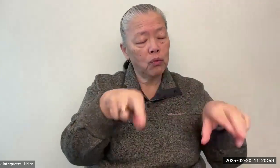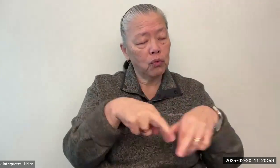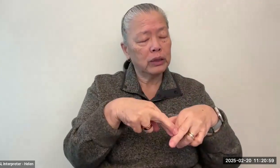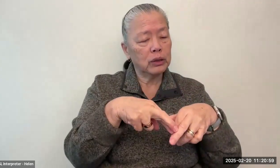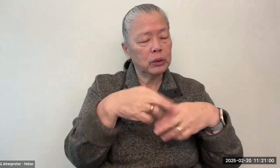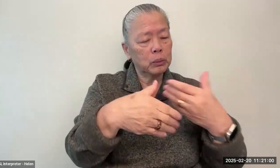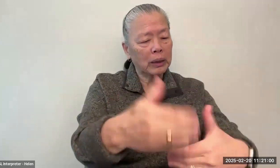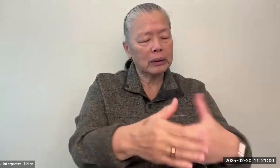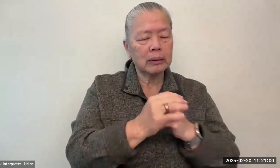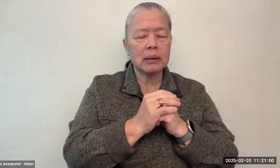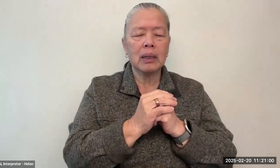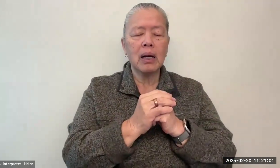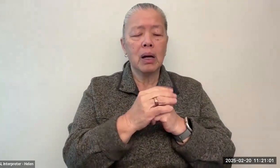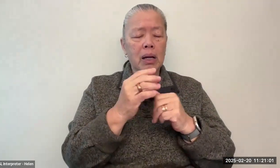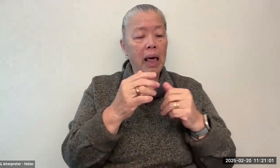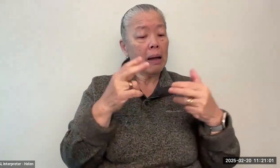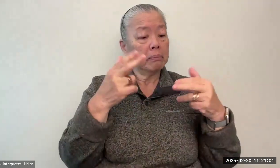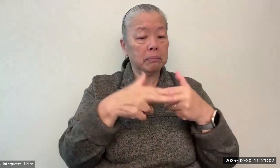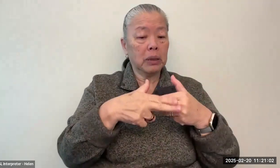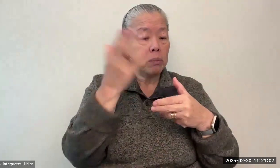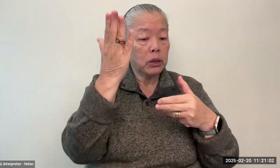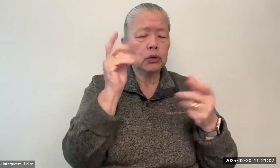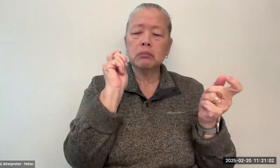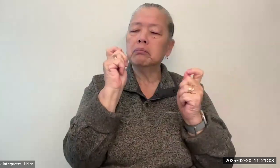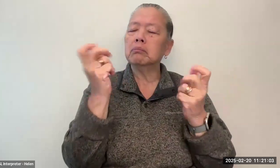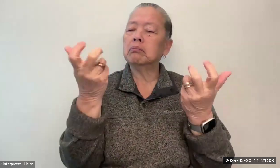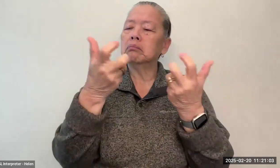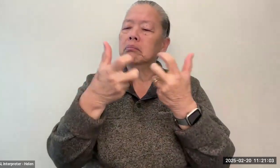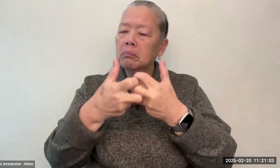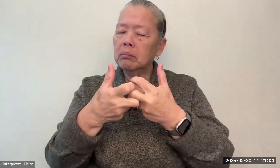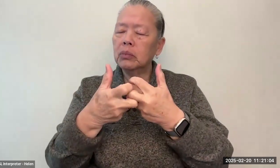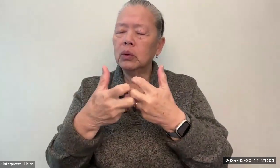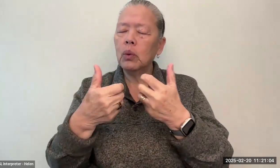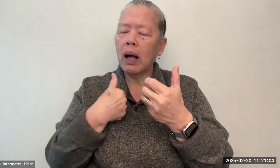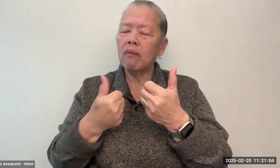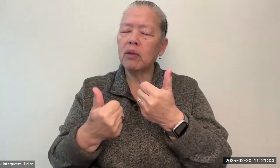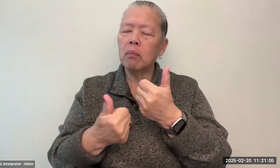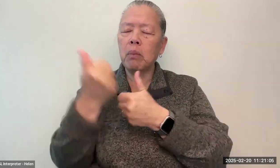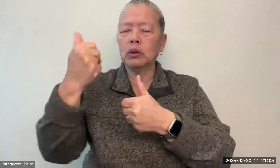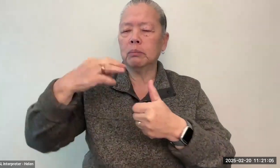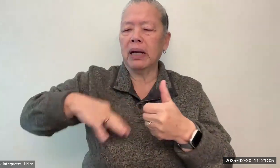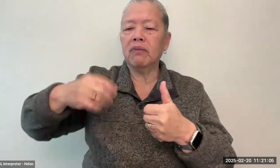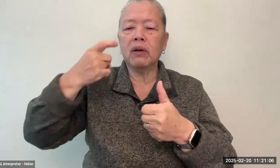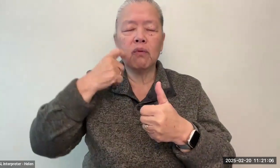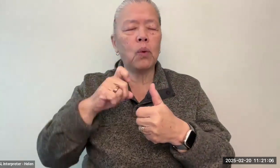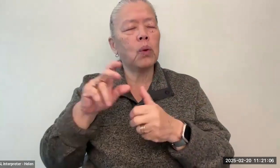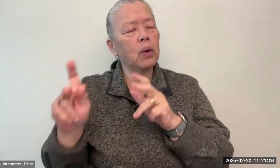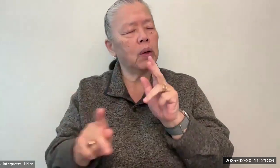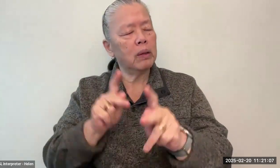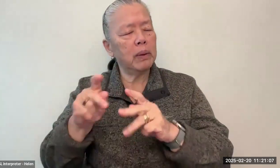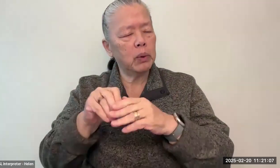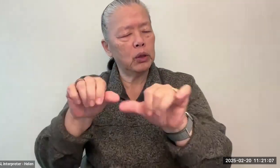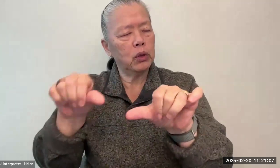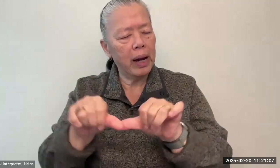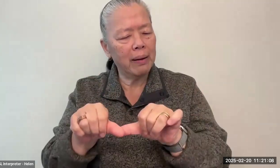we adjust a presentation to make it most effective for the people we are ministering to in that moment, regionalization allows the